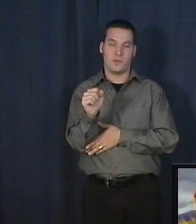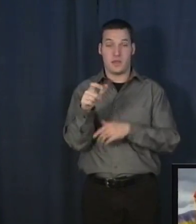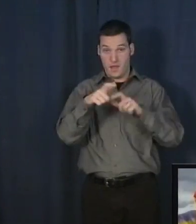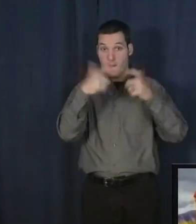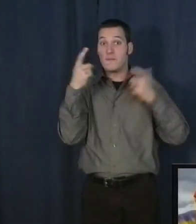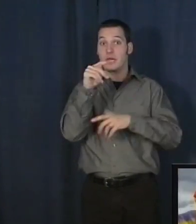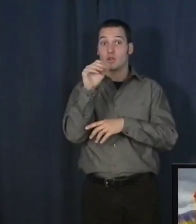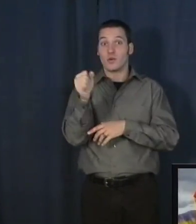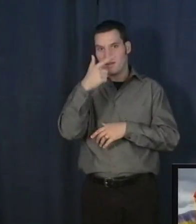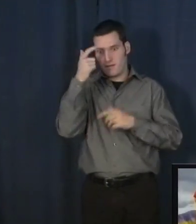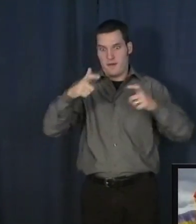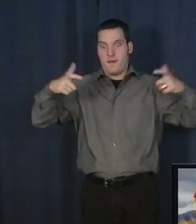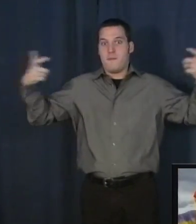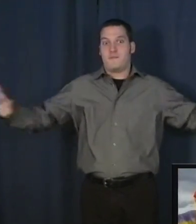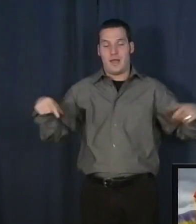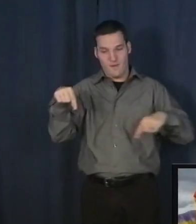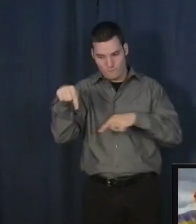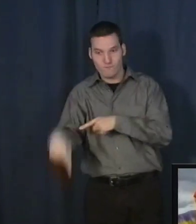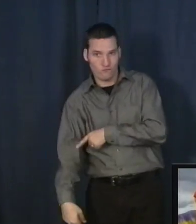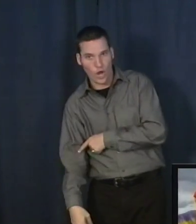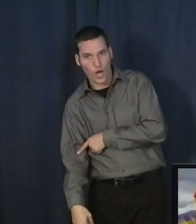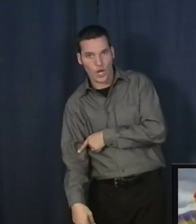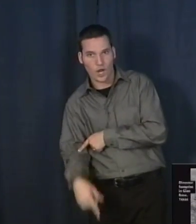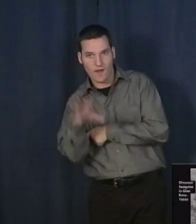And he had those big toes because he had a big foot.